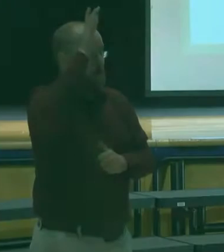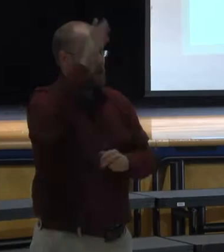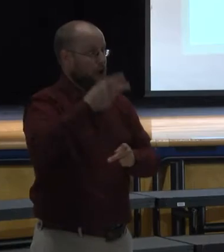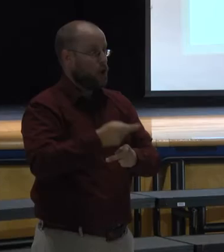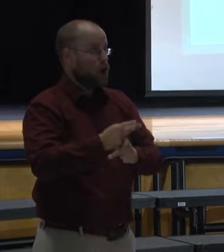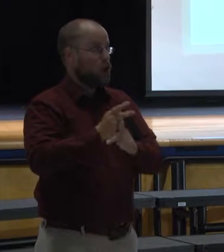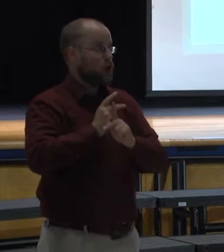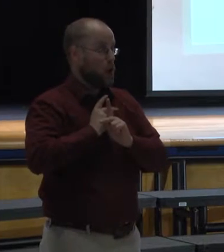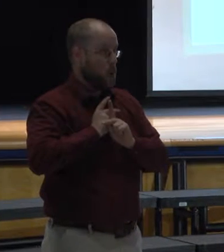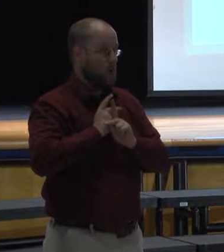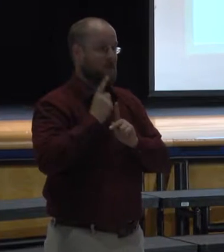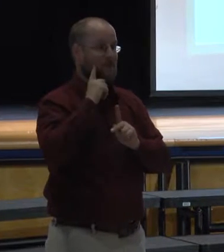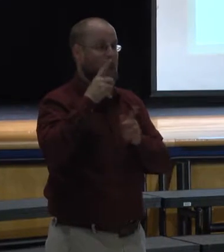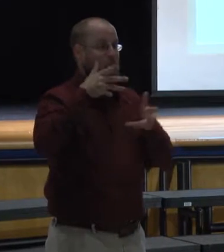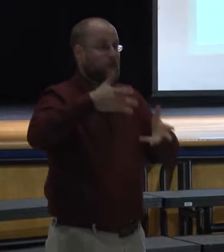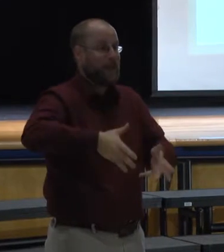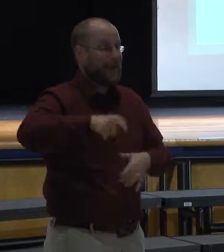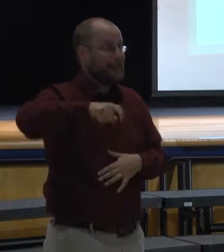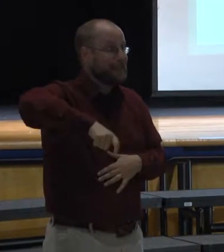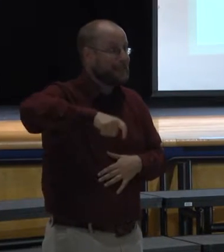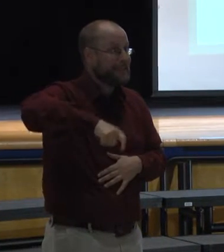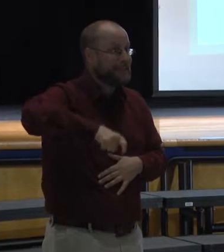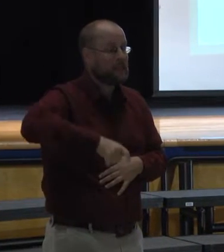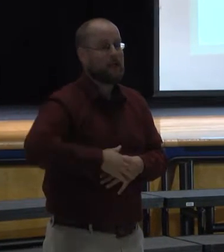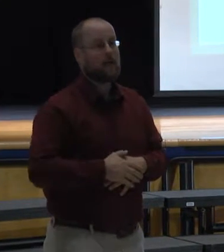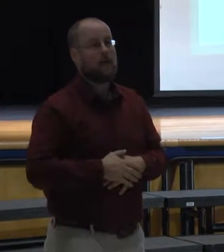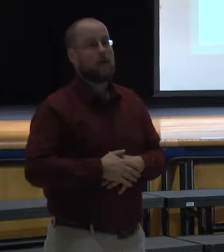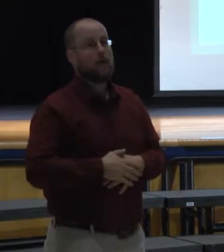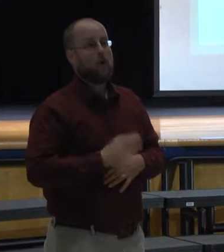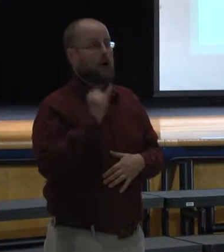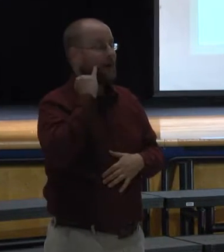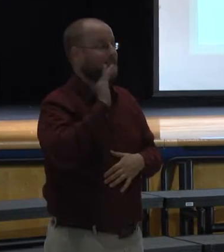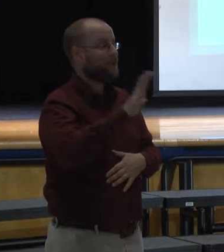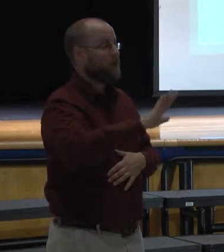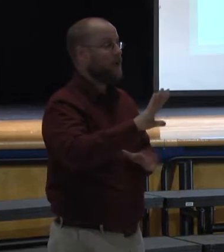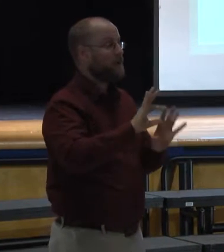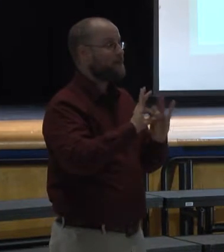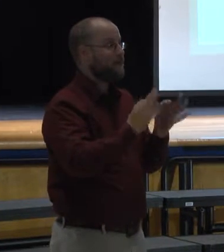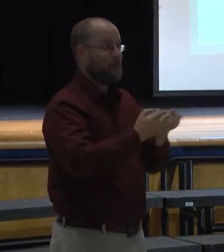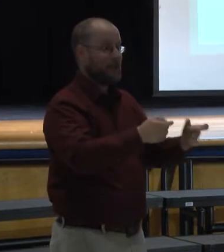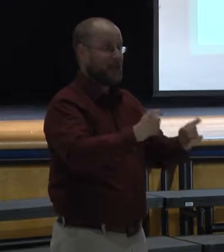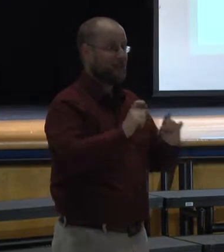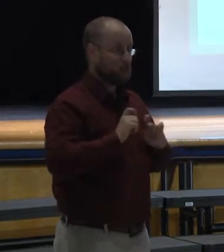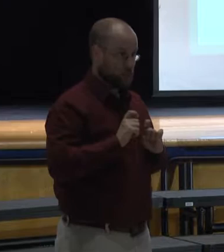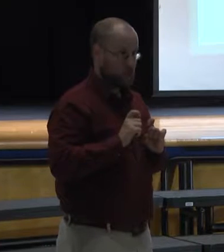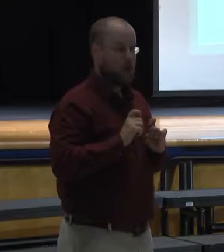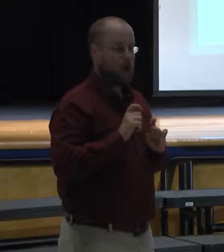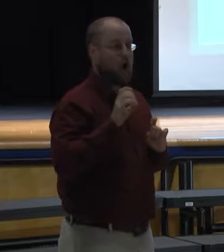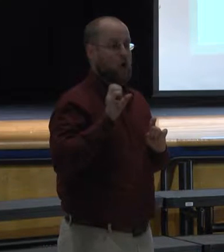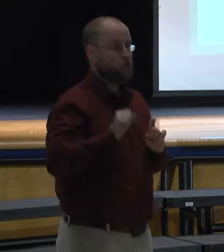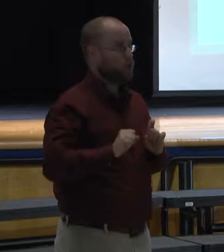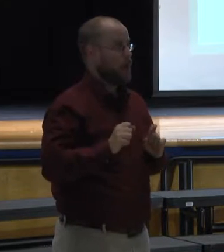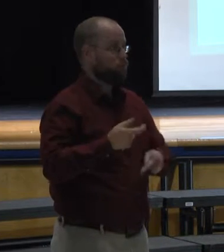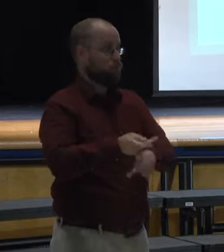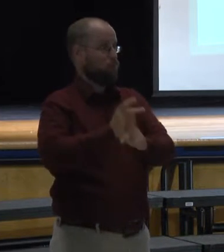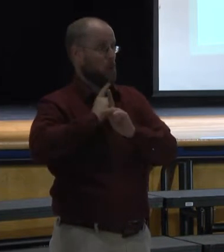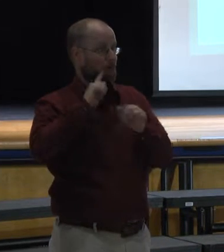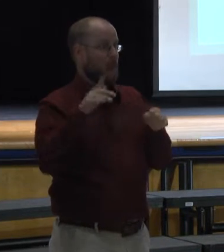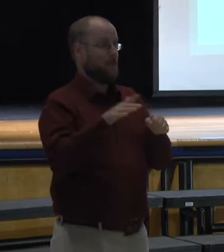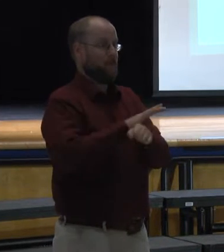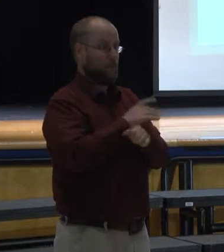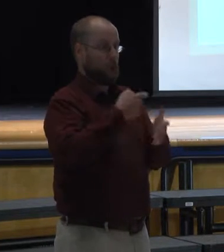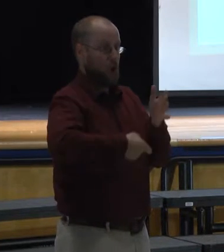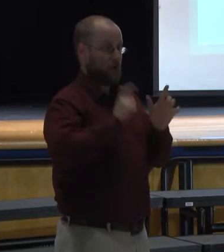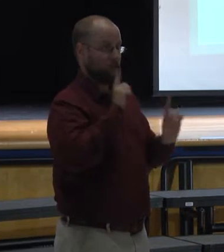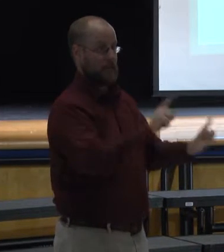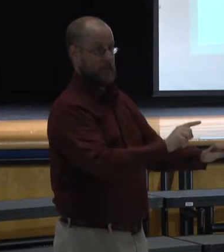your remaining need, or if you have a high EFC, you could take it for the full cost of attendance potentially. Any